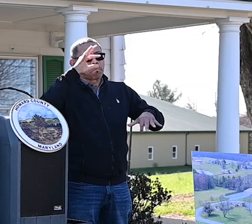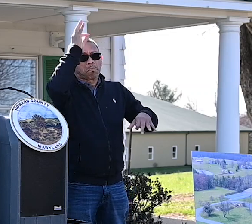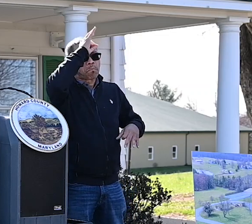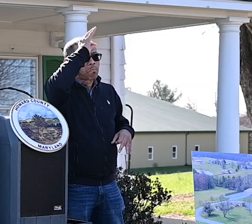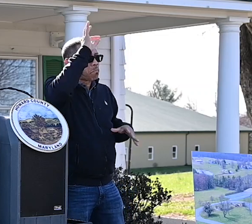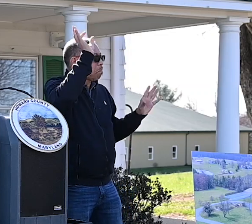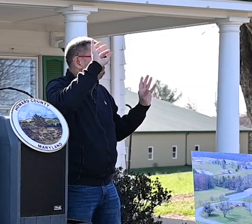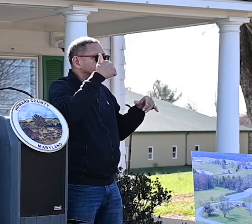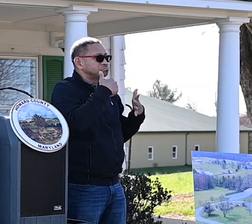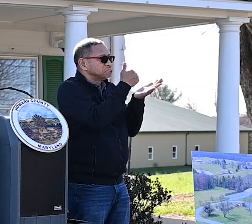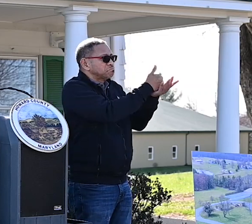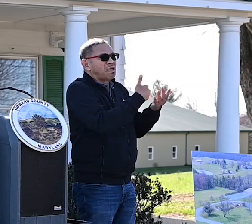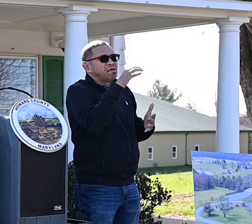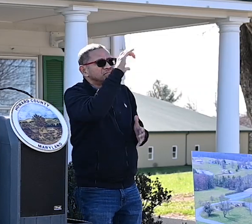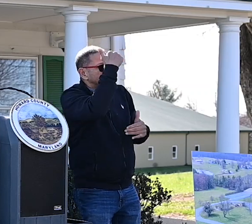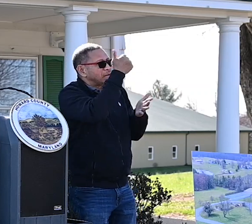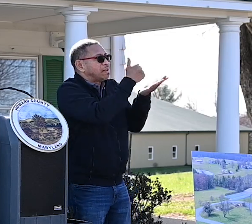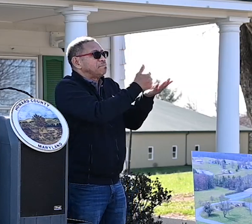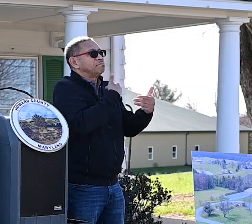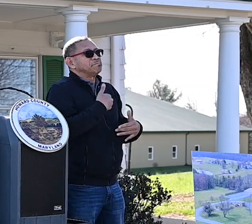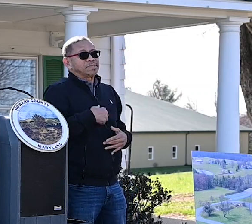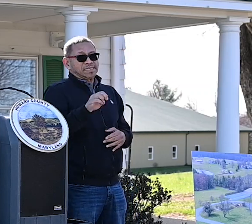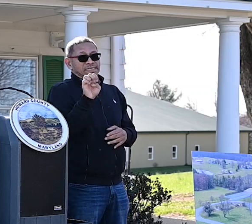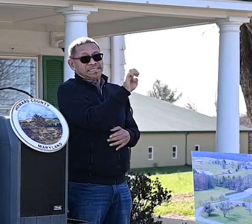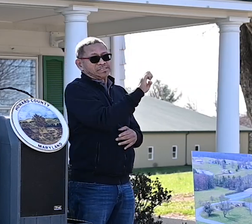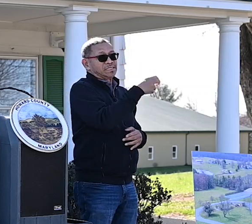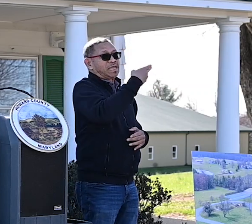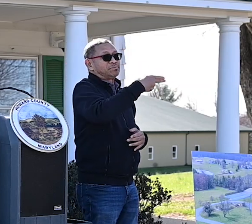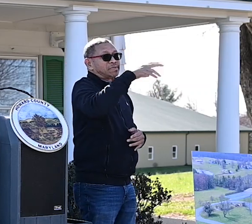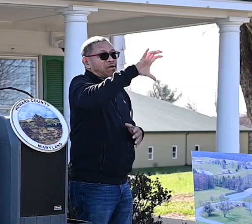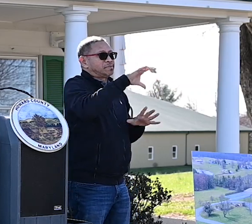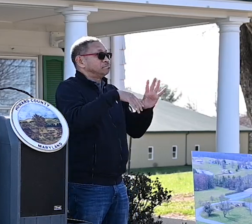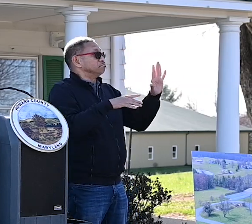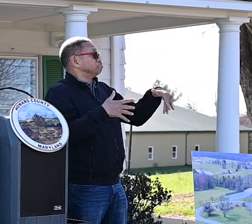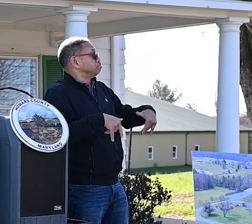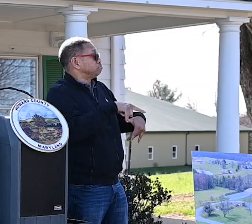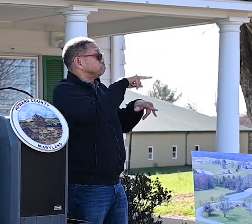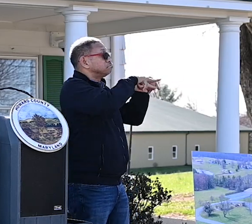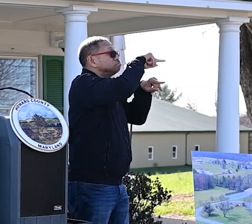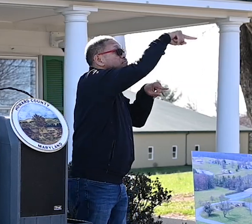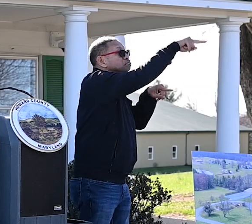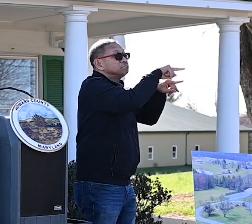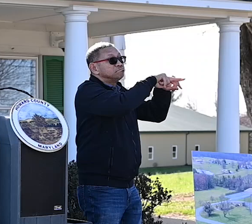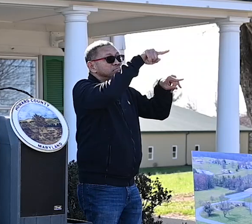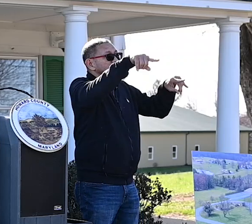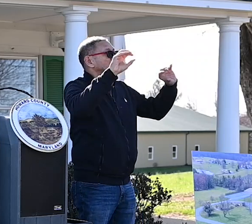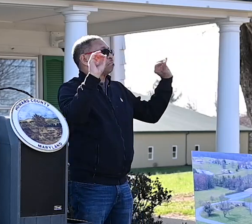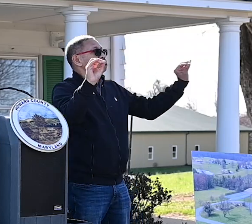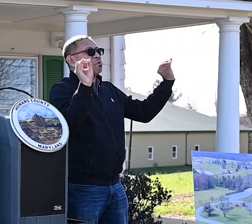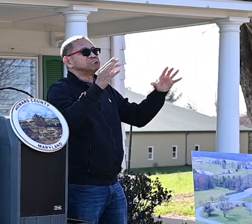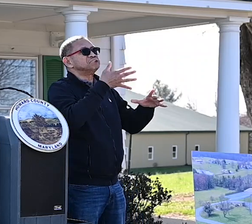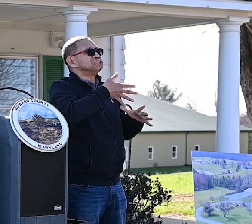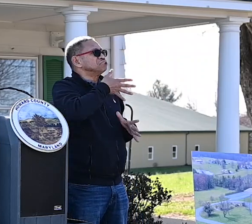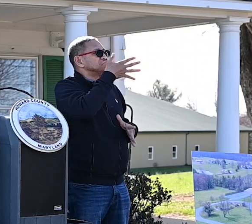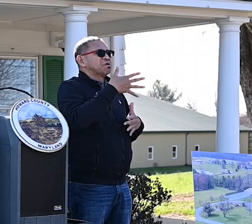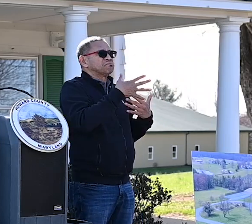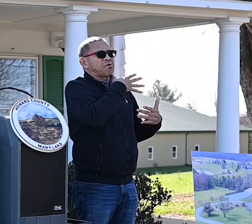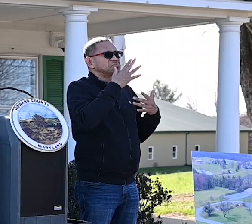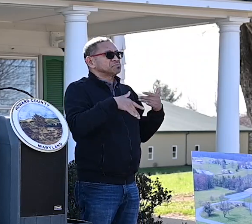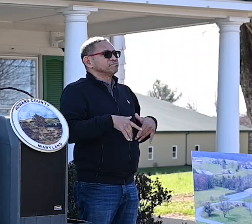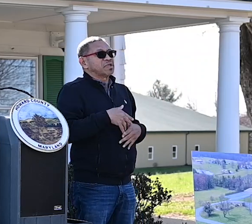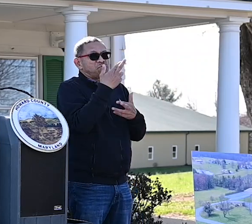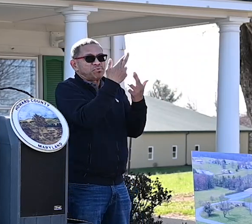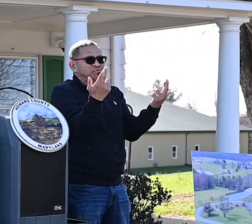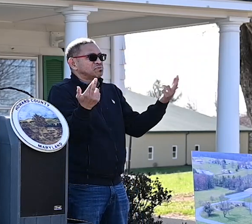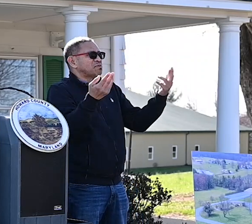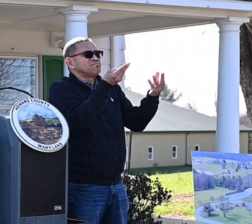where to turn. I lived in eastern Howard County where there weren't neighboring farmers to turn to. The resources were few